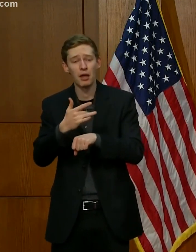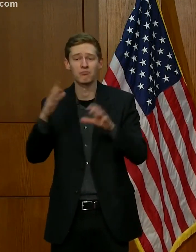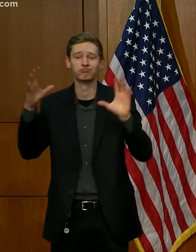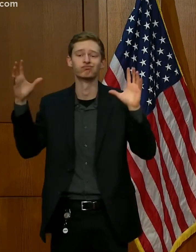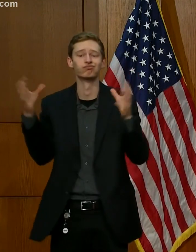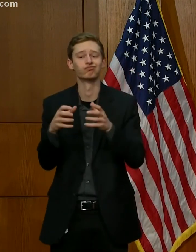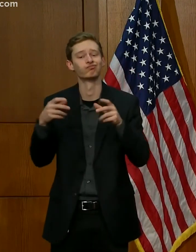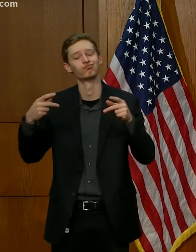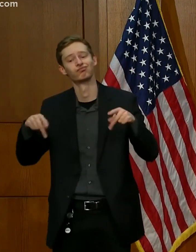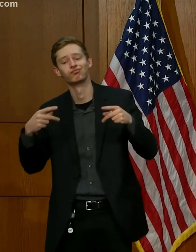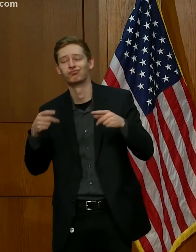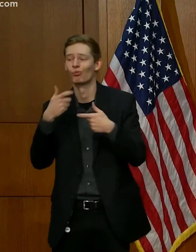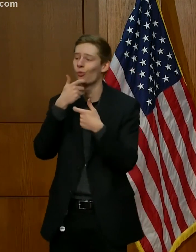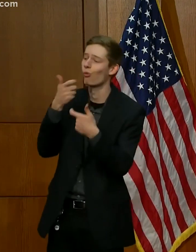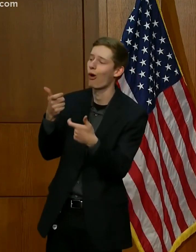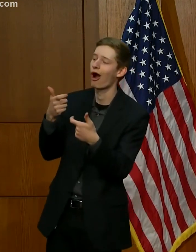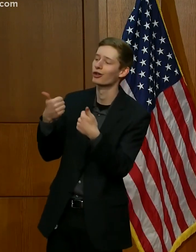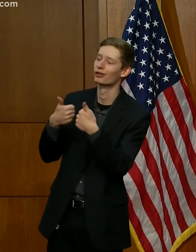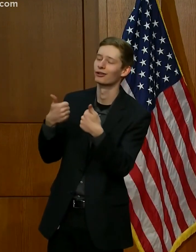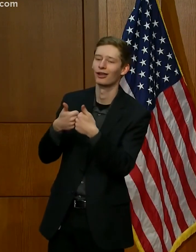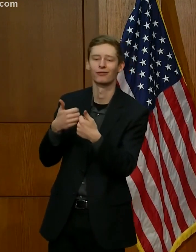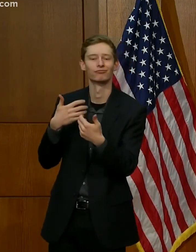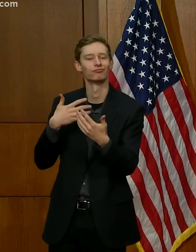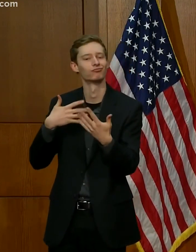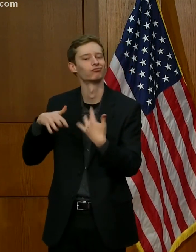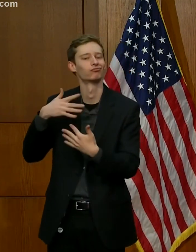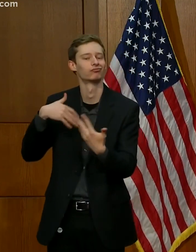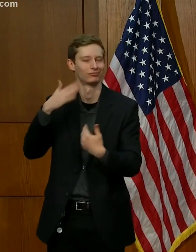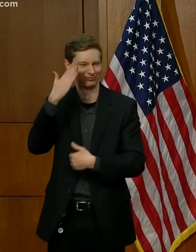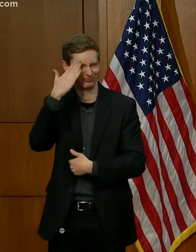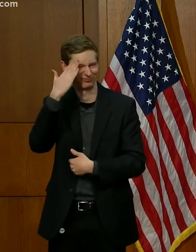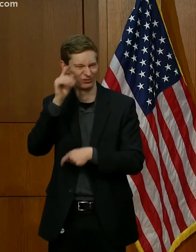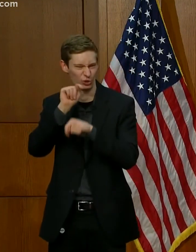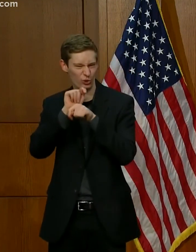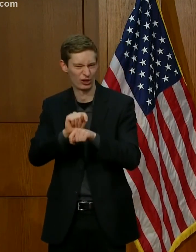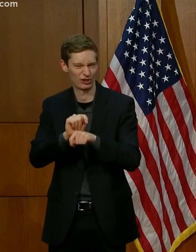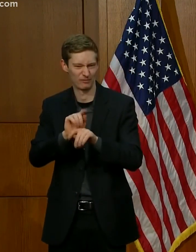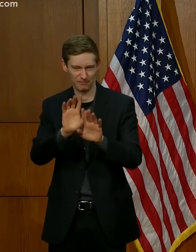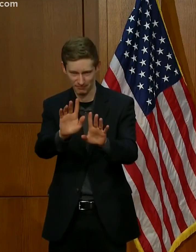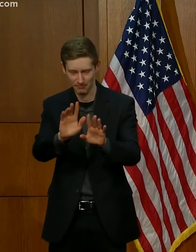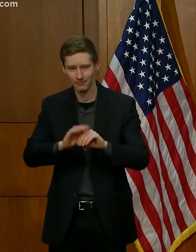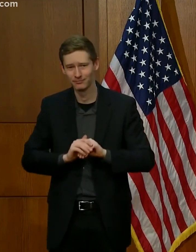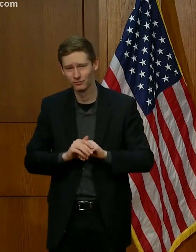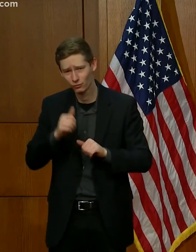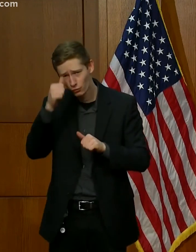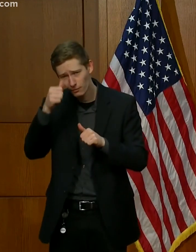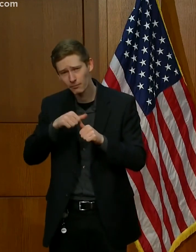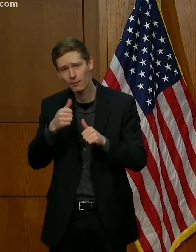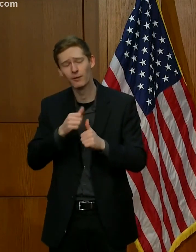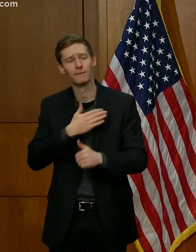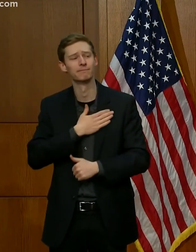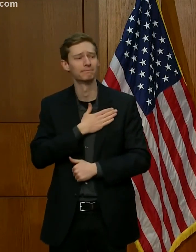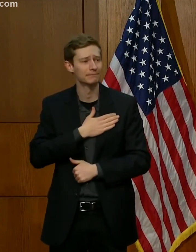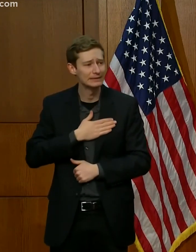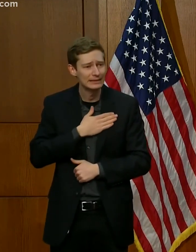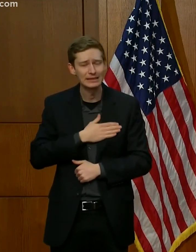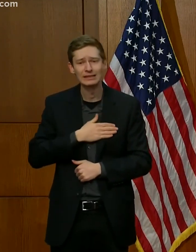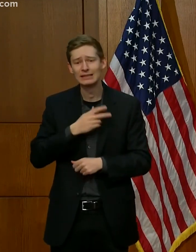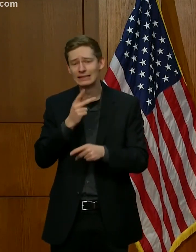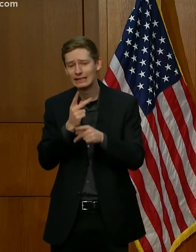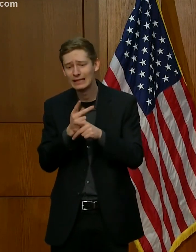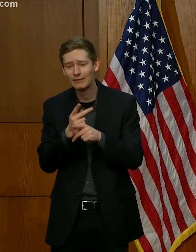and watch the game and enjoy our friendships. But remember to please try to keep your size of